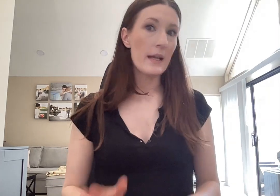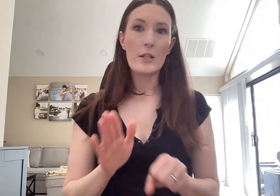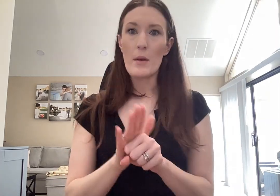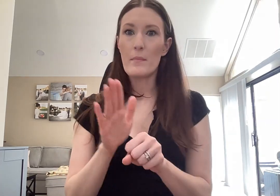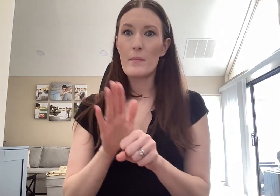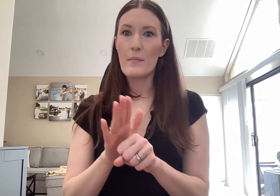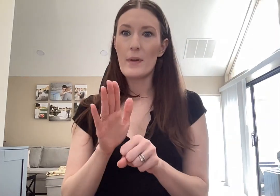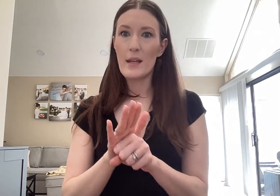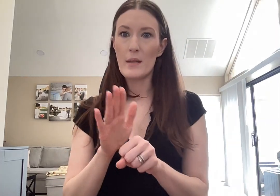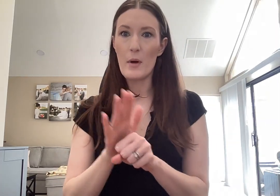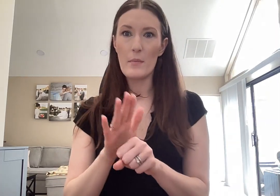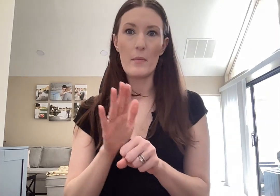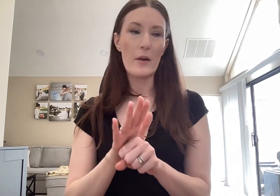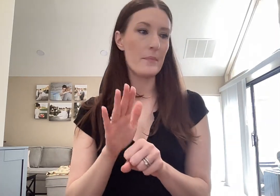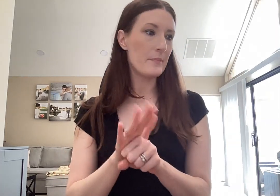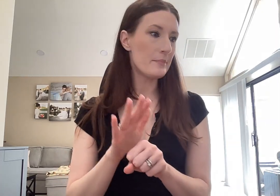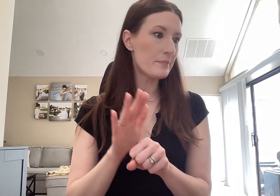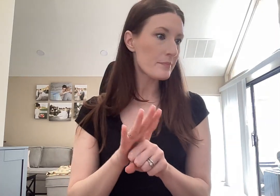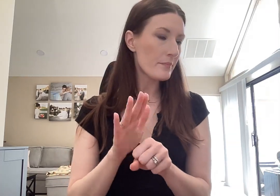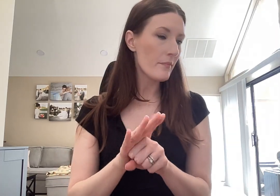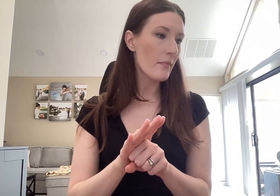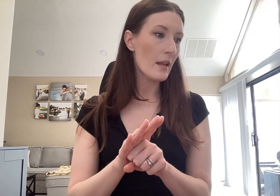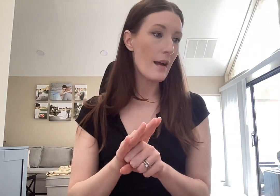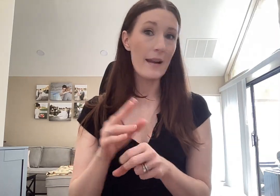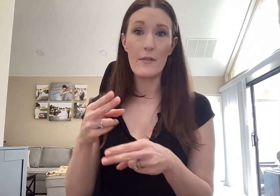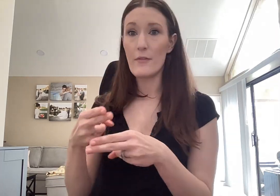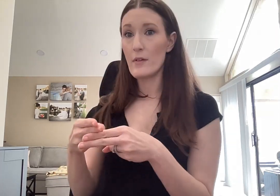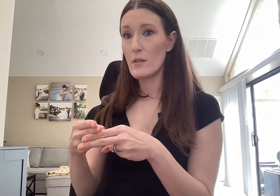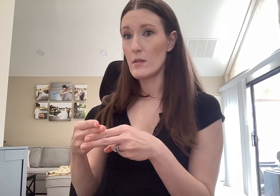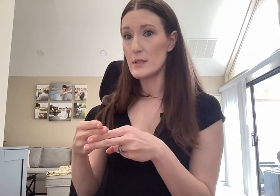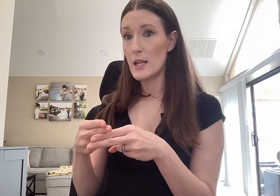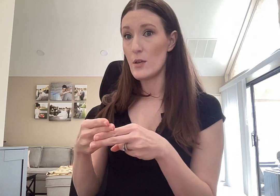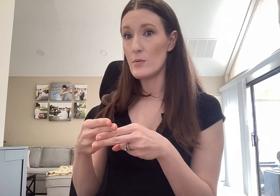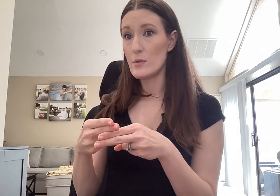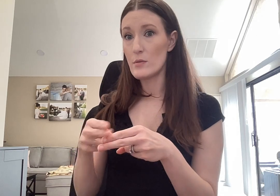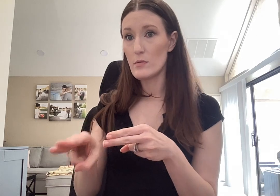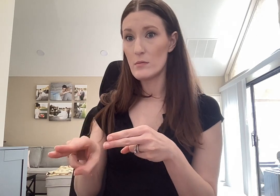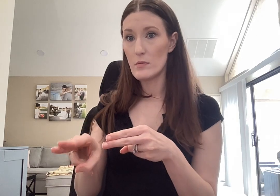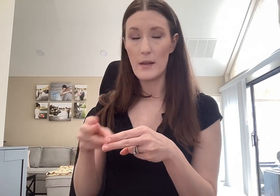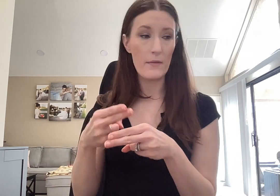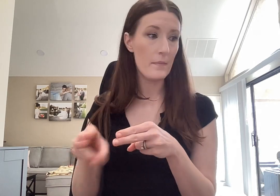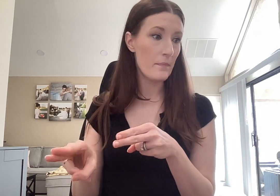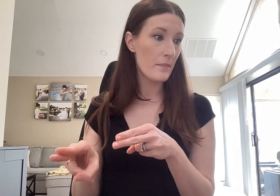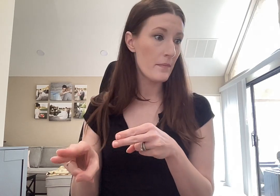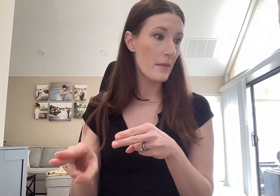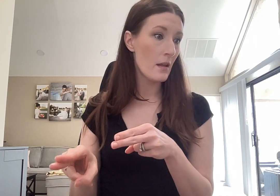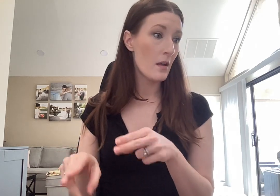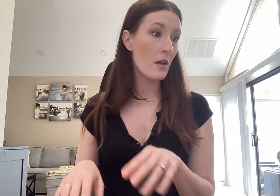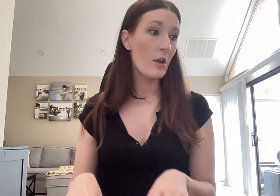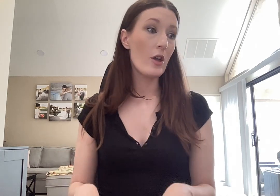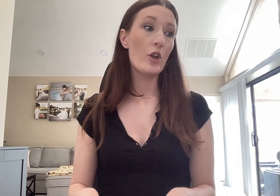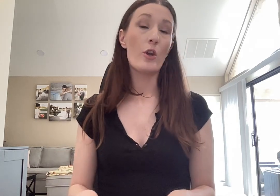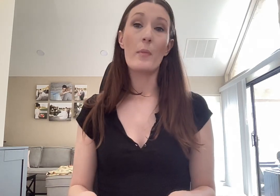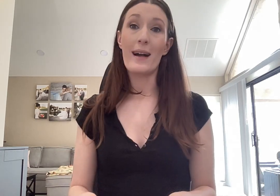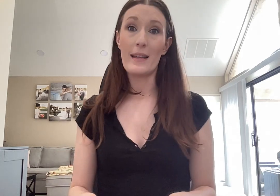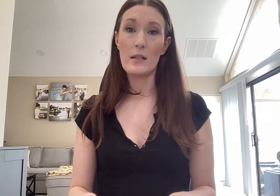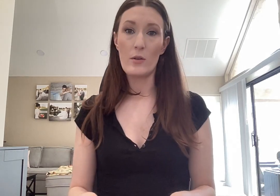Catch up. Hit the bottom of the bottle. Knife. Take use. Knife. You're behind in your